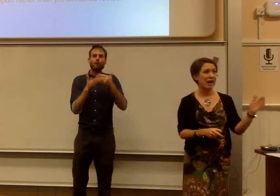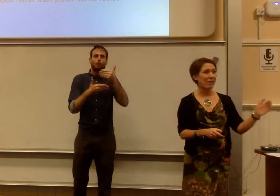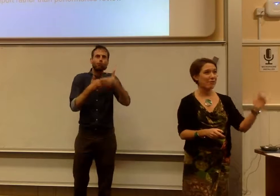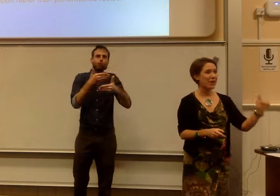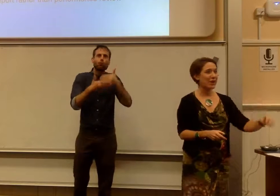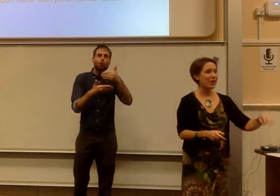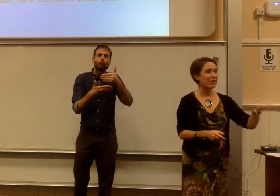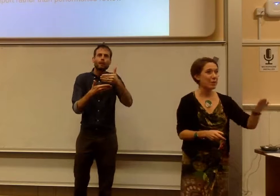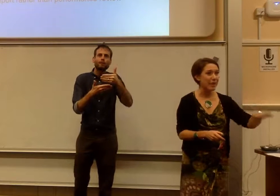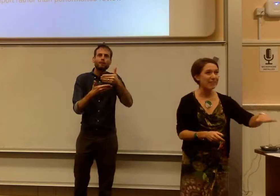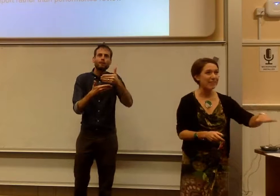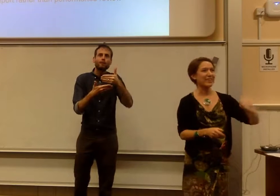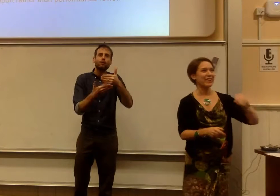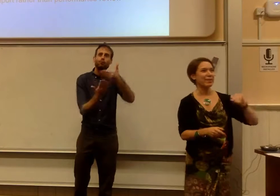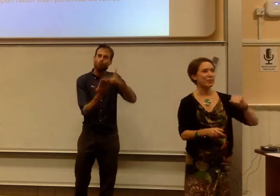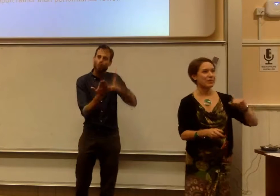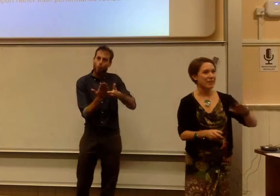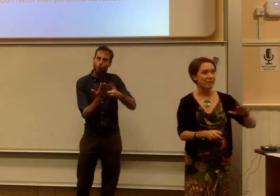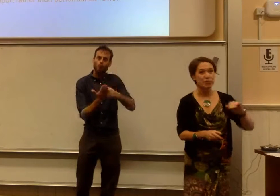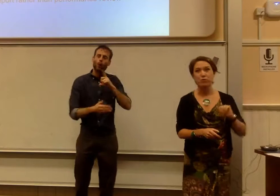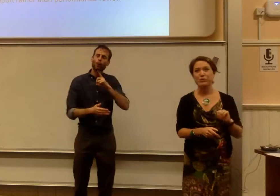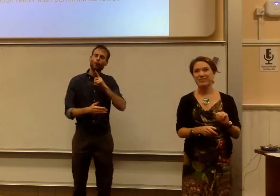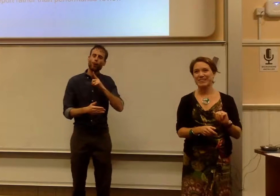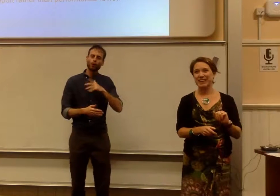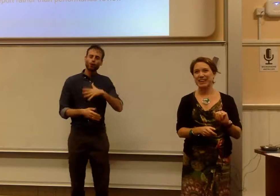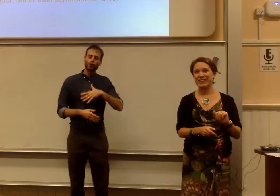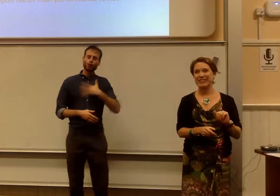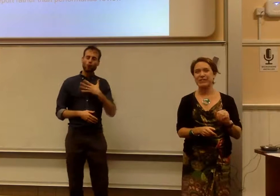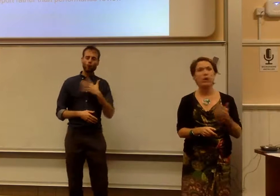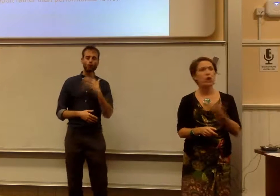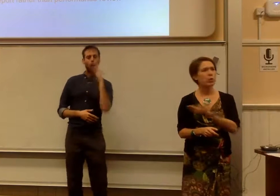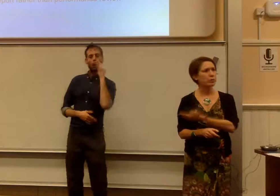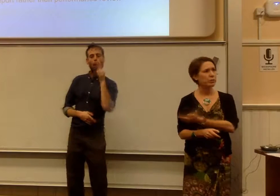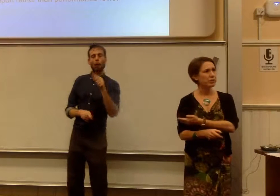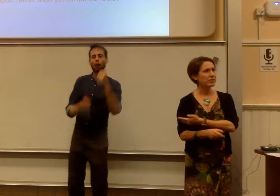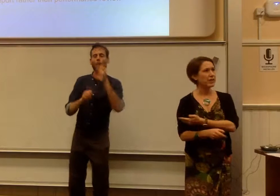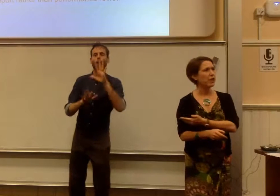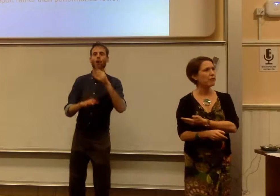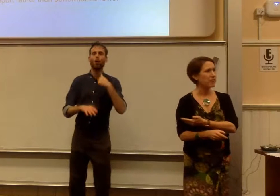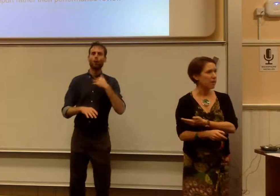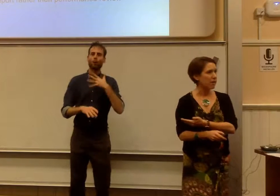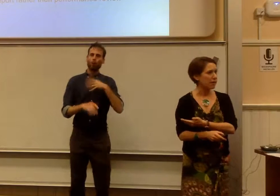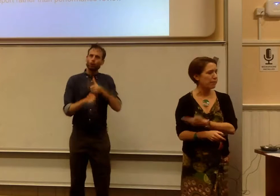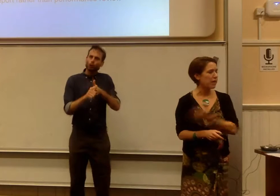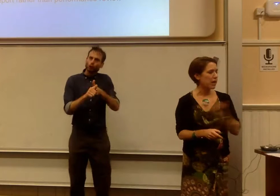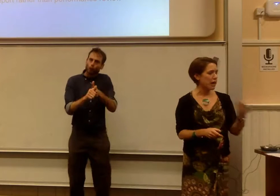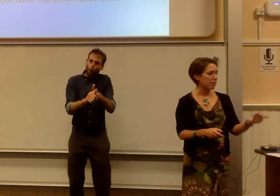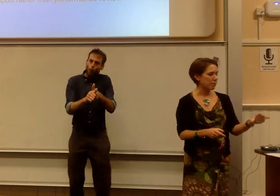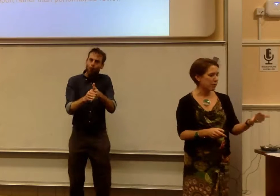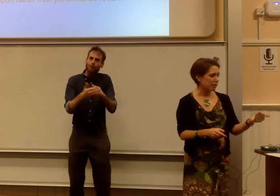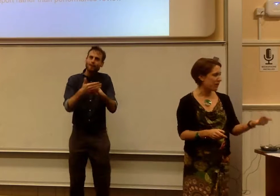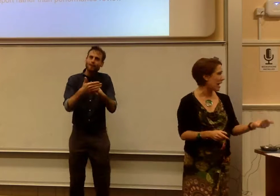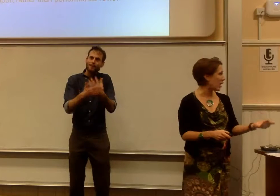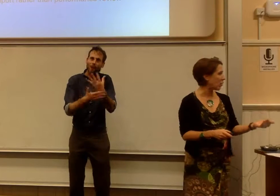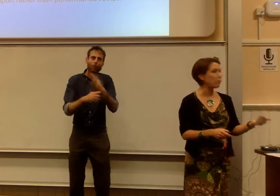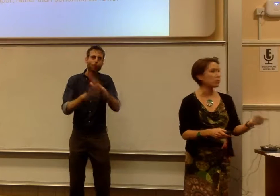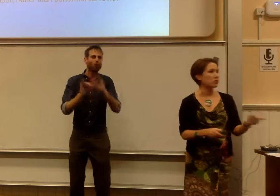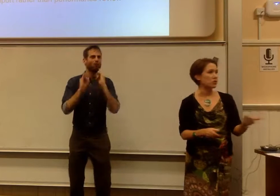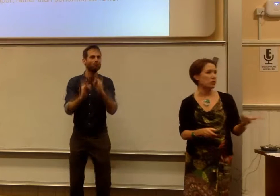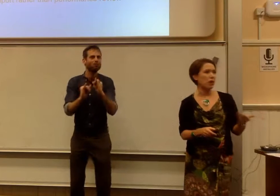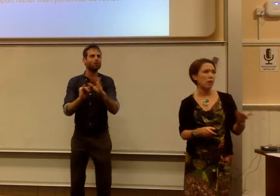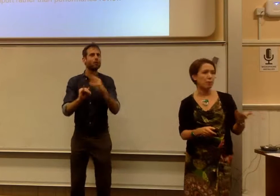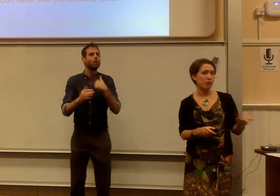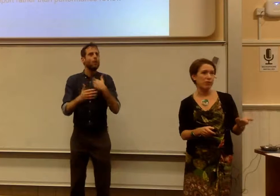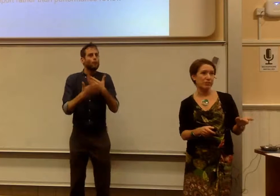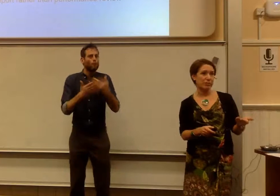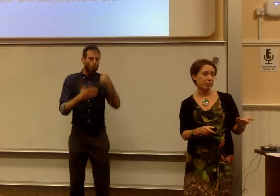we don't have a baseline and we don't have performance indicators. So we could move to that over time, but for now we want to